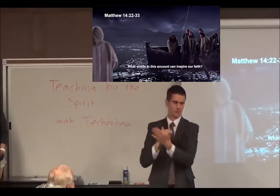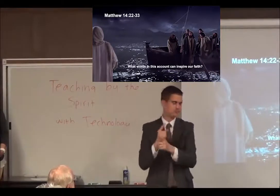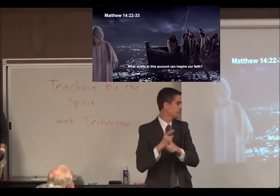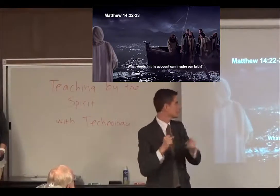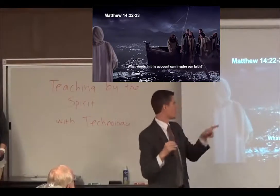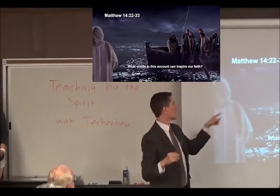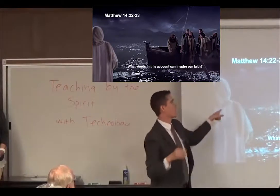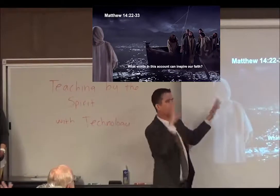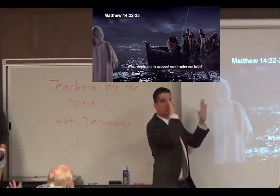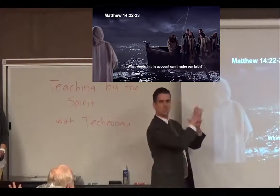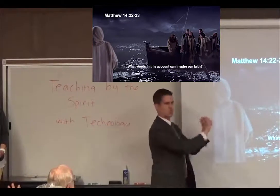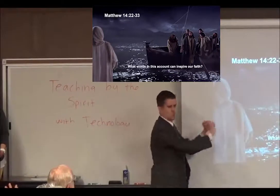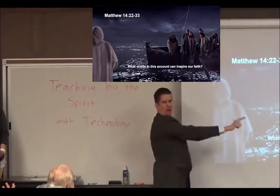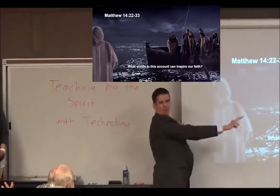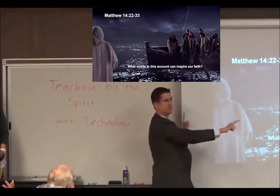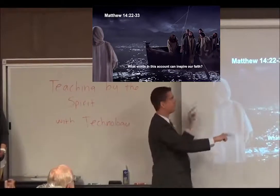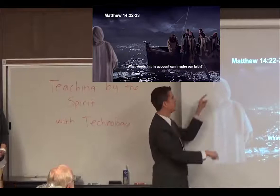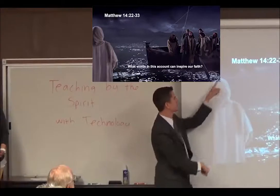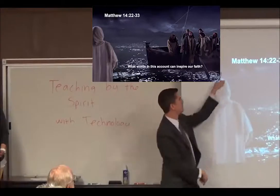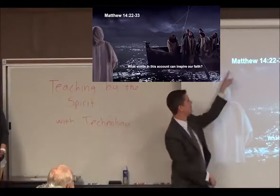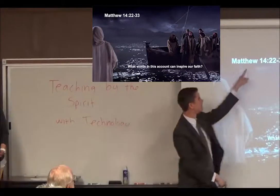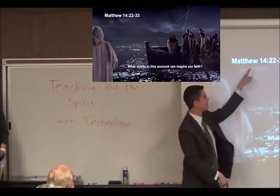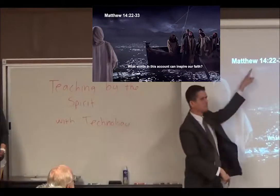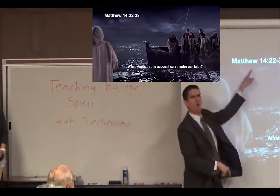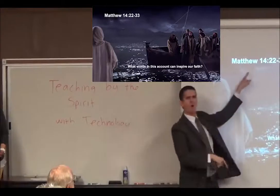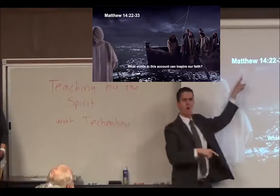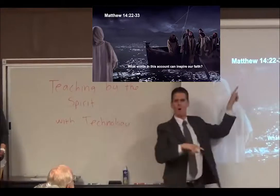studying Come Follow Me the week before your lesson, just putting that out there.